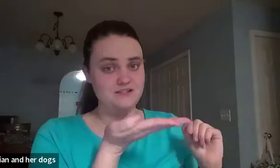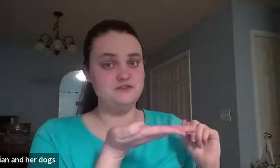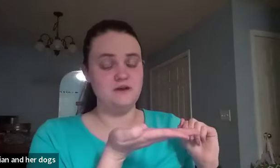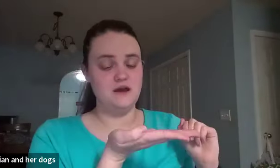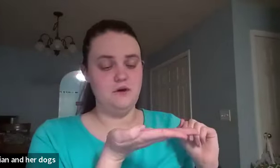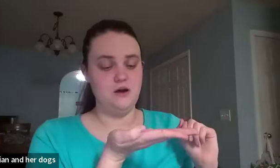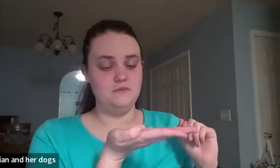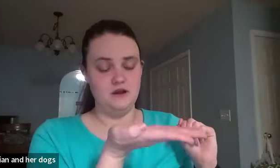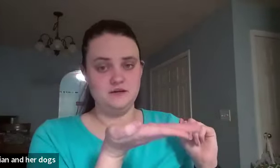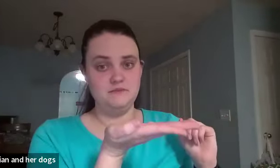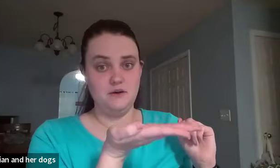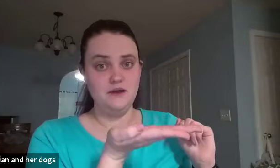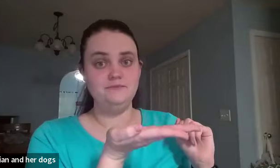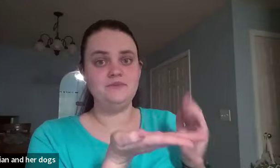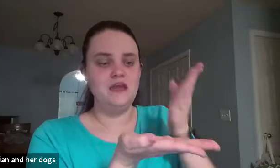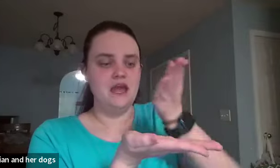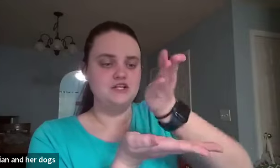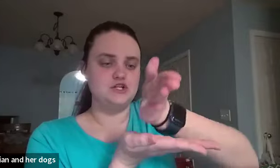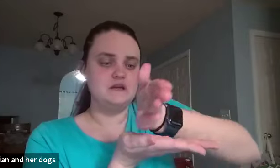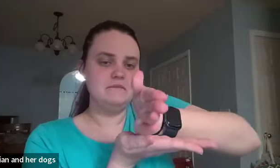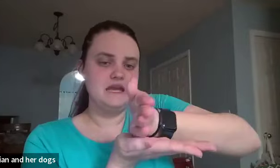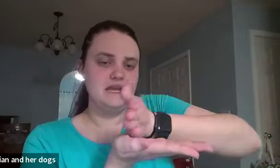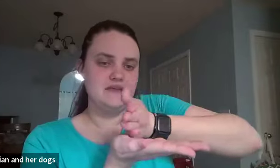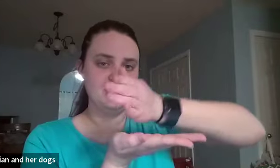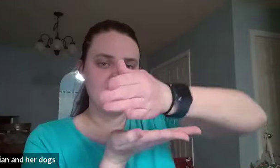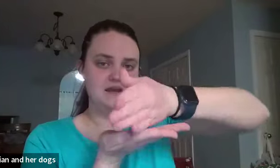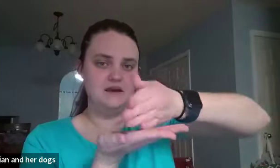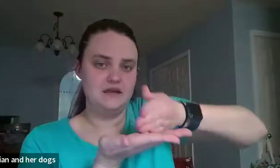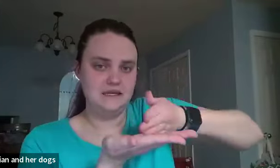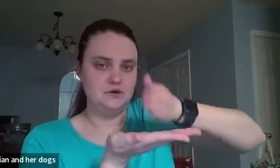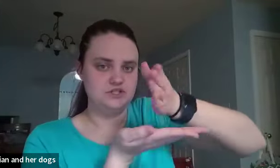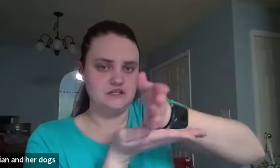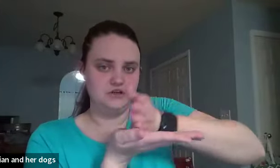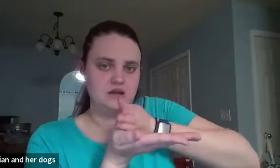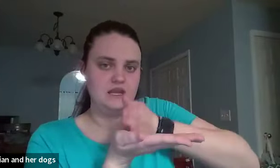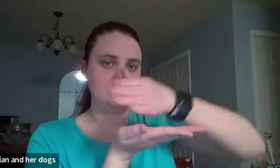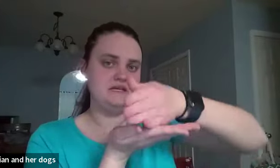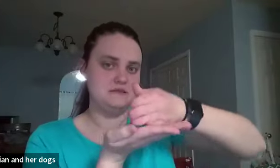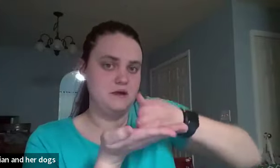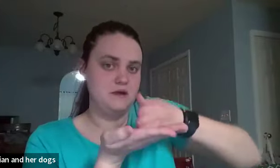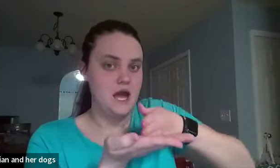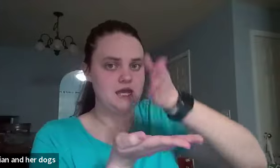also palm, non-dominant palm up. And you're going to make that cutting motion like you're cutting out a piece of pie.